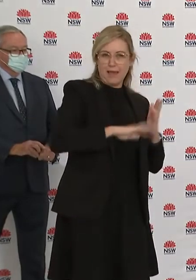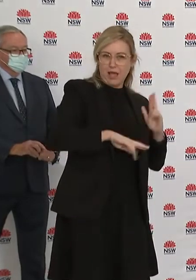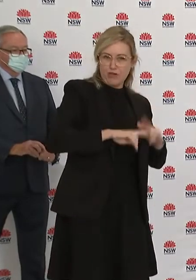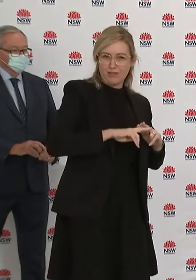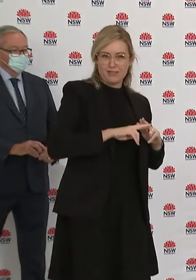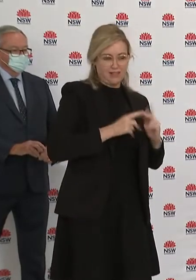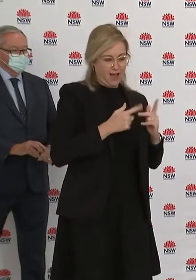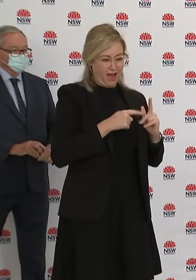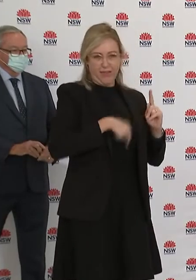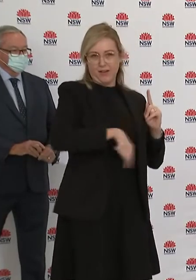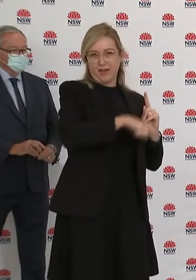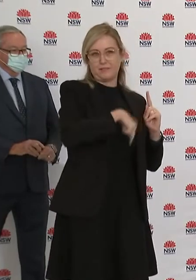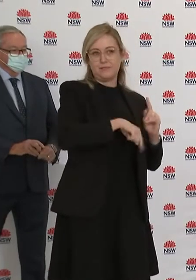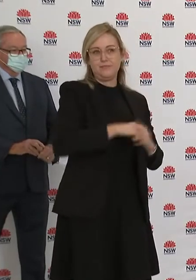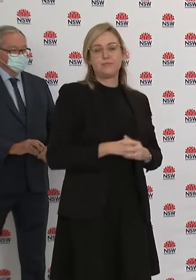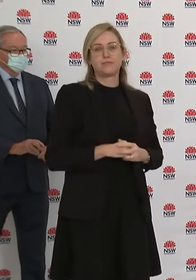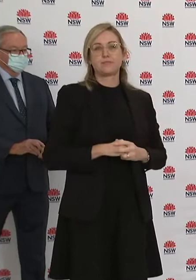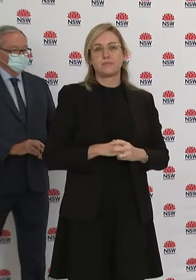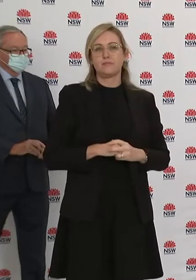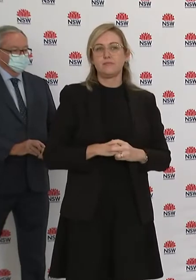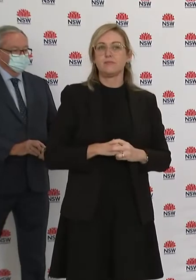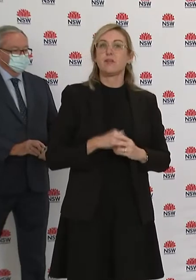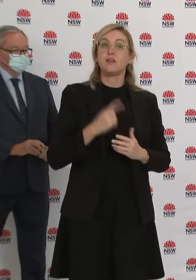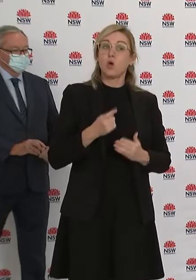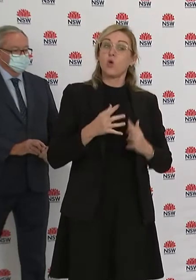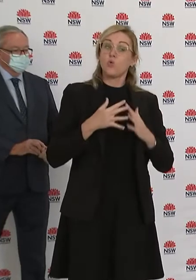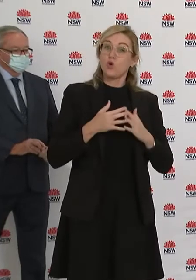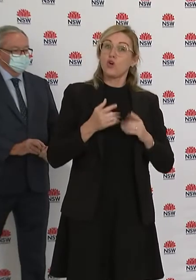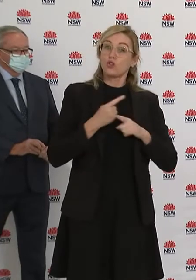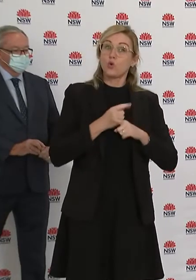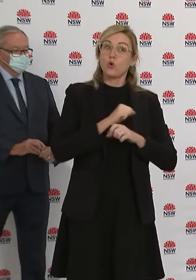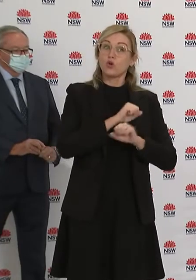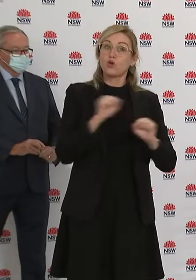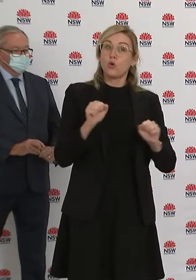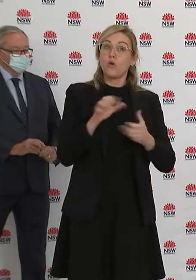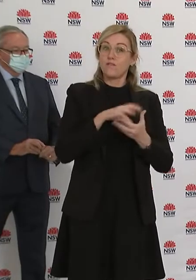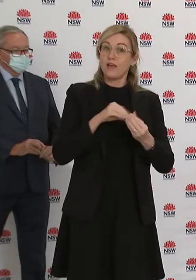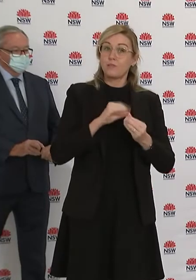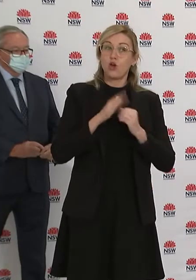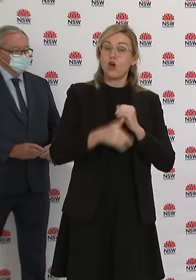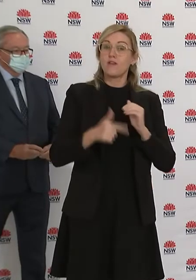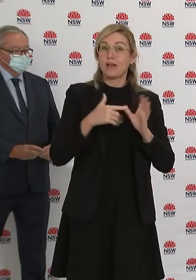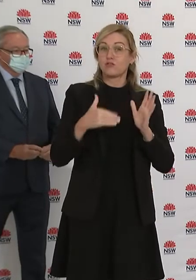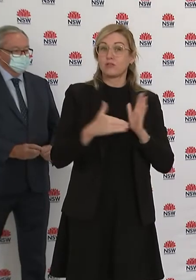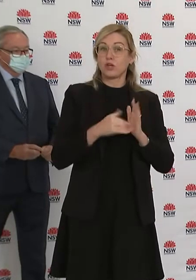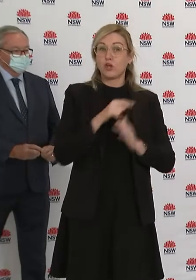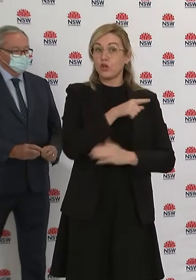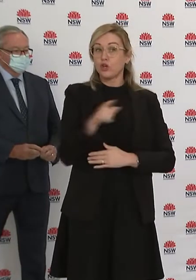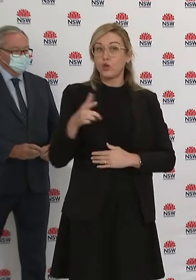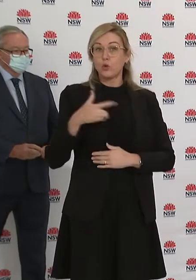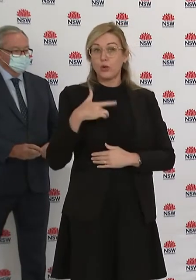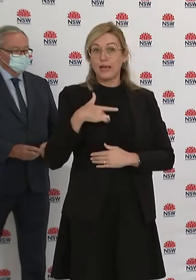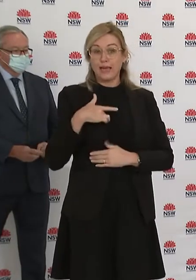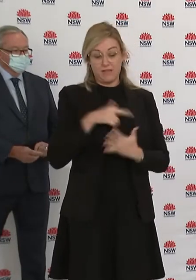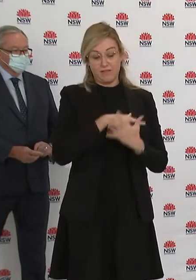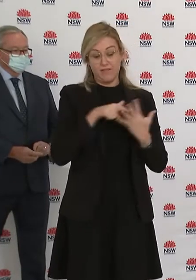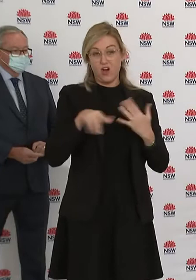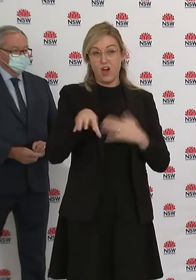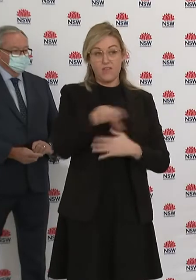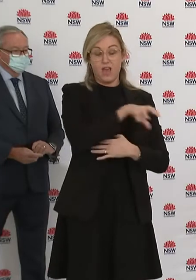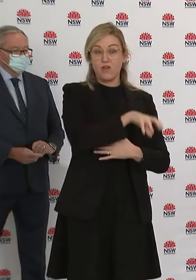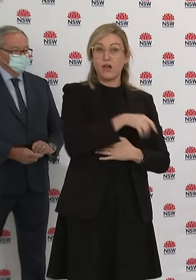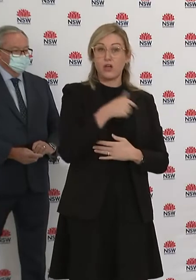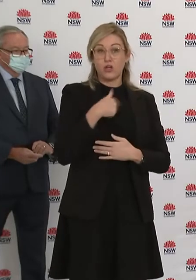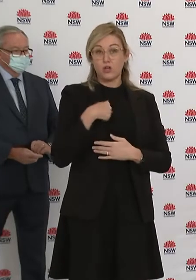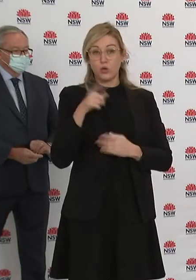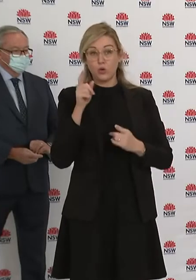AstraZeneca. Have that risk-benefit discussion, and it may be that if you're in a particular hotspot area, you are concerned that you might